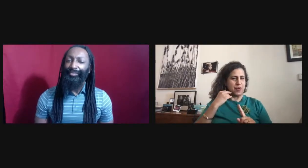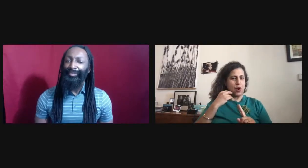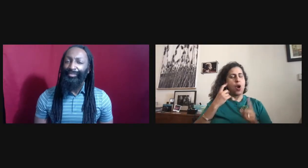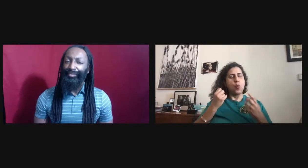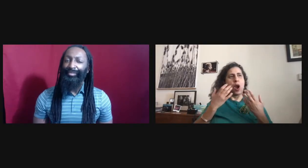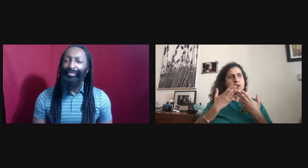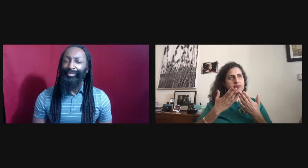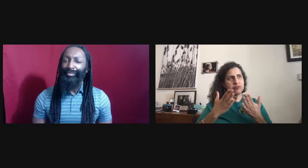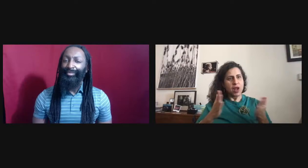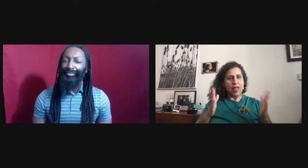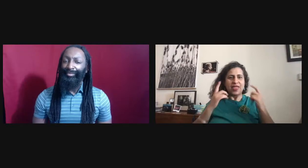parents have